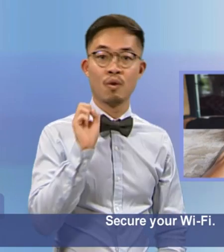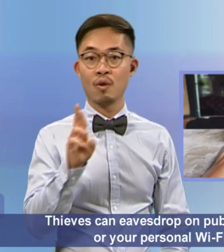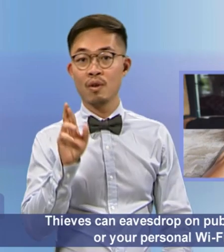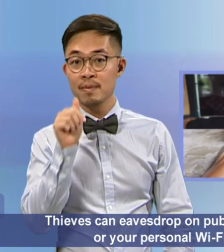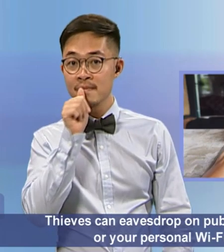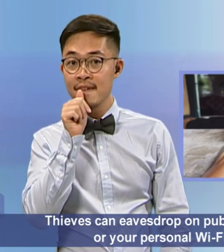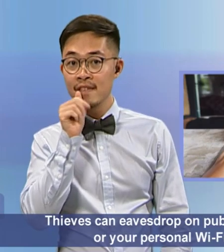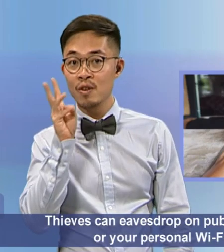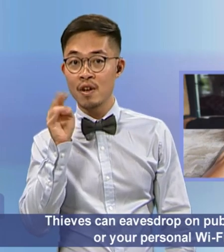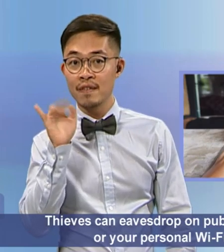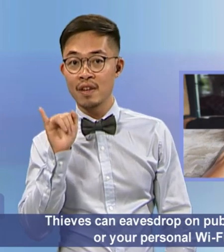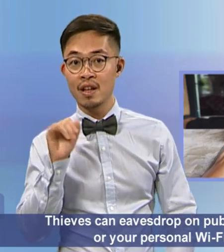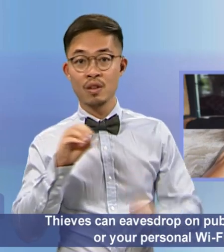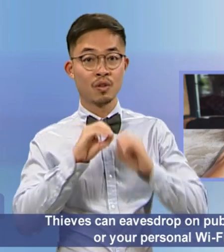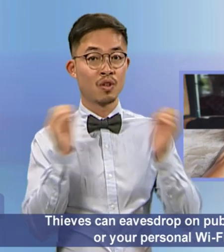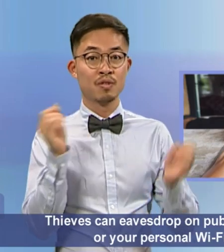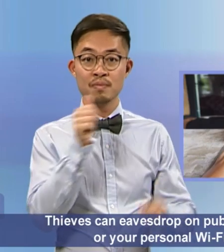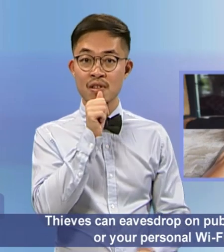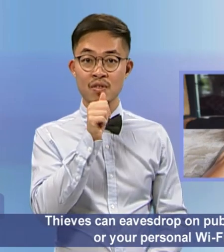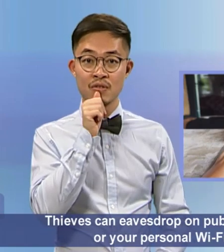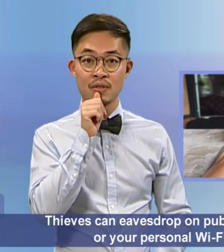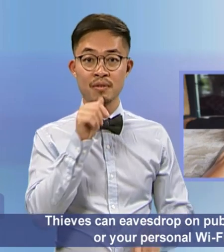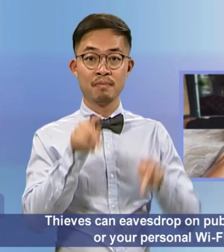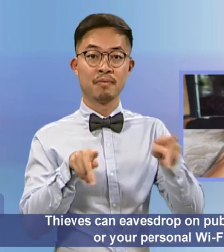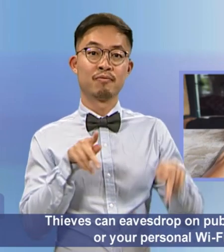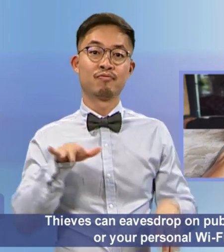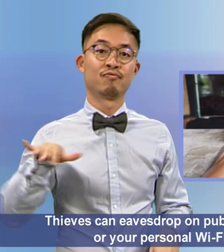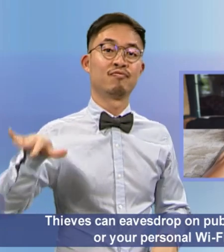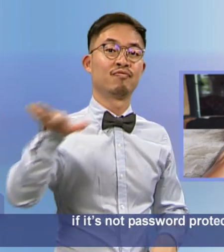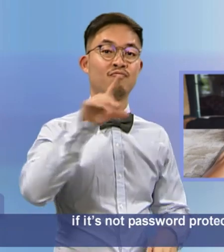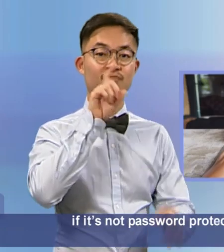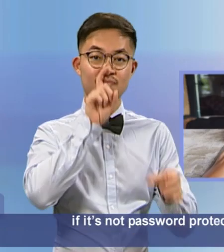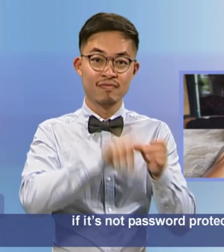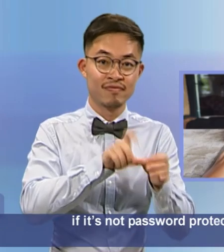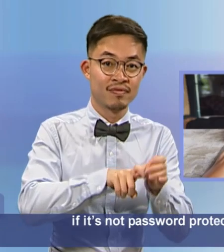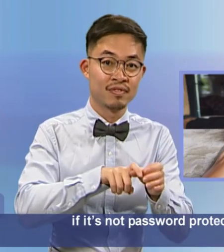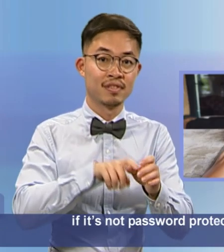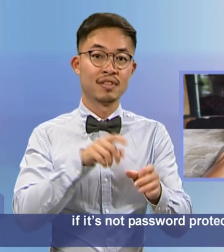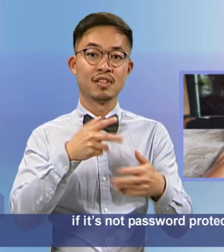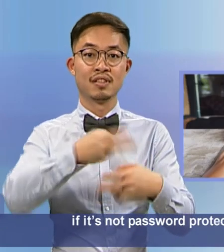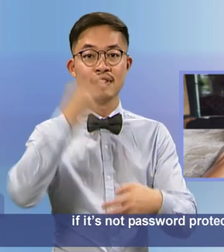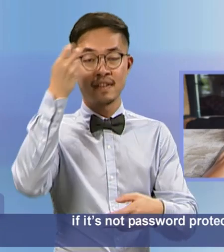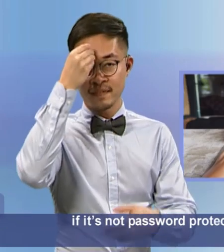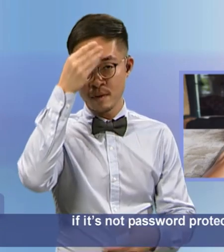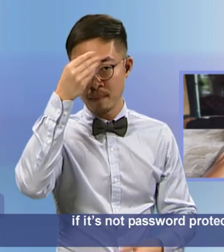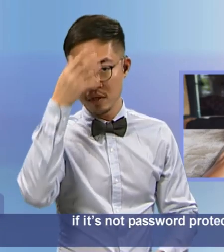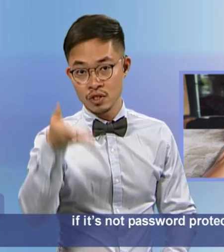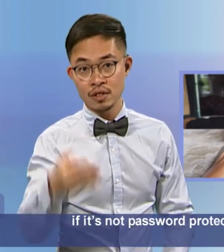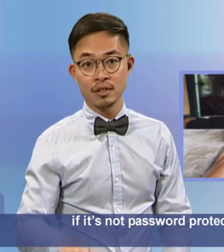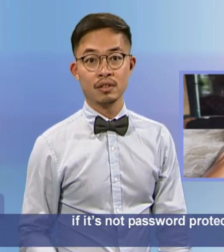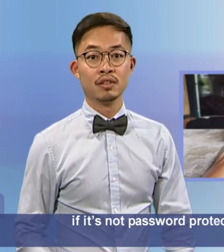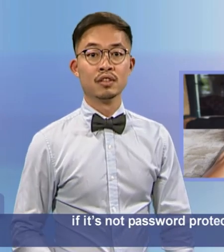Thieves can eavesdrop on public Wi-Fi or your personal Wi-Fi if it's not password protected.